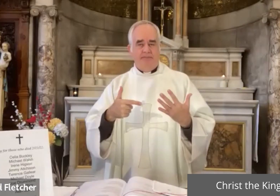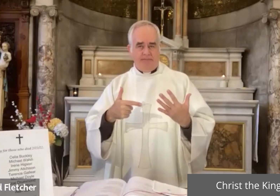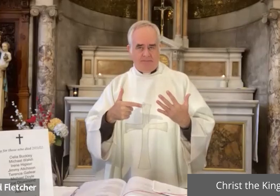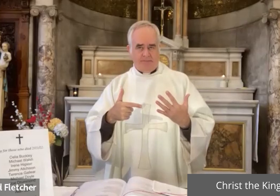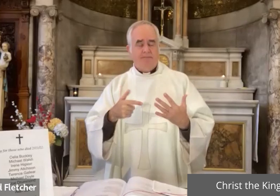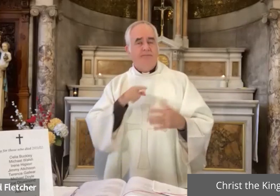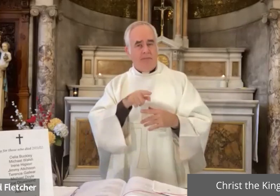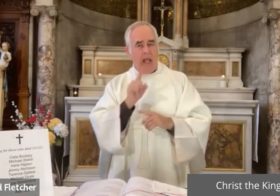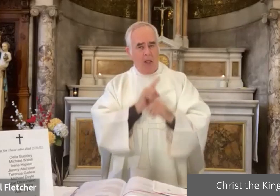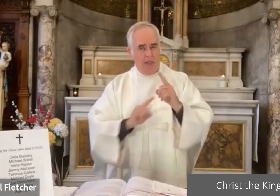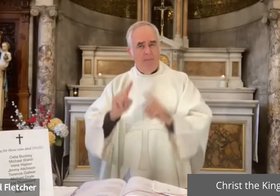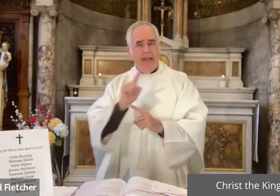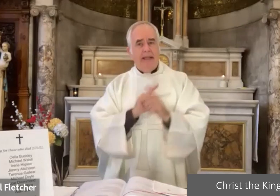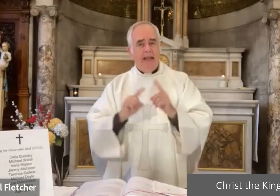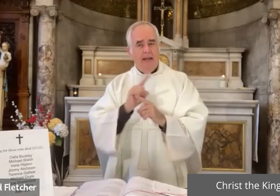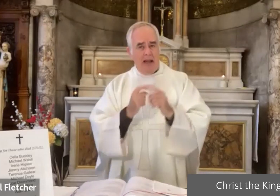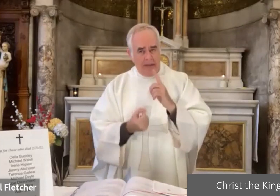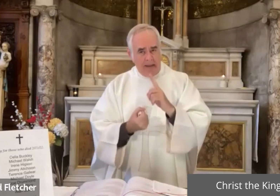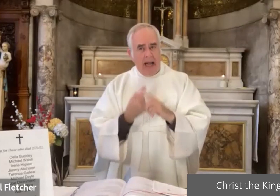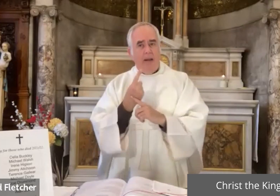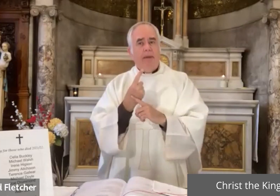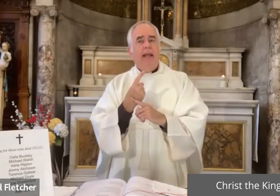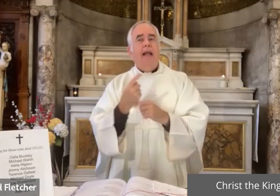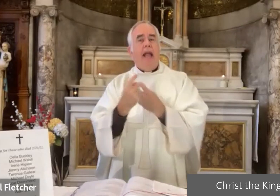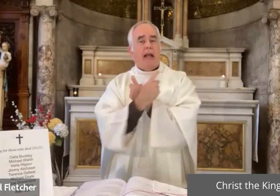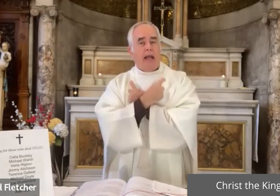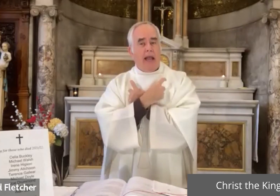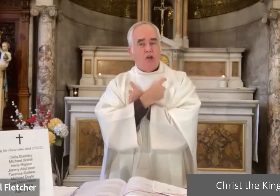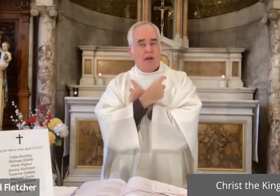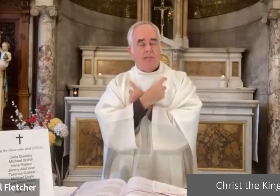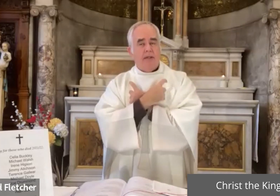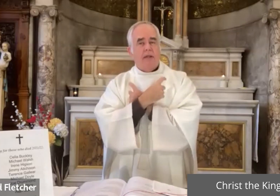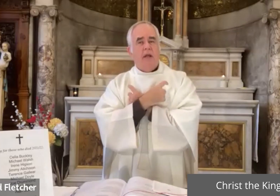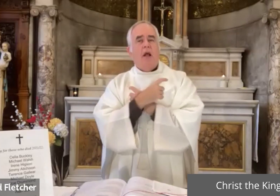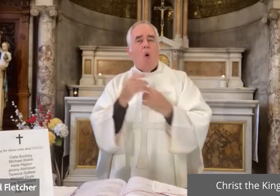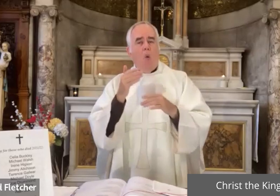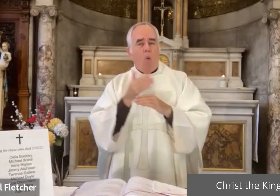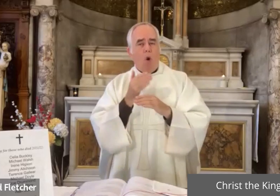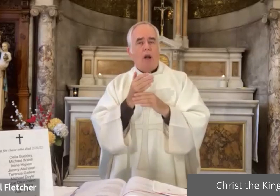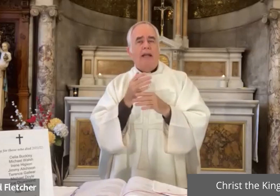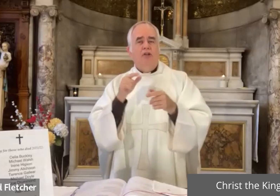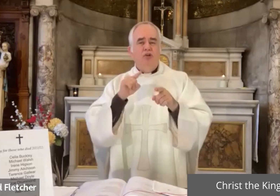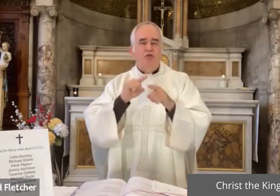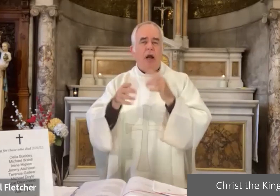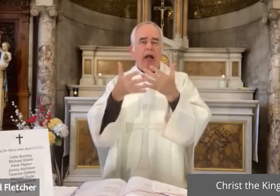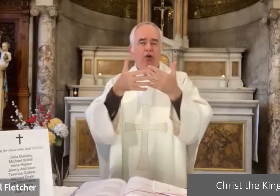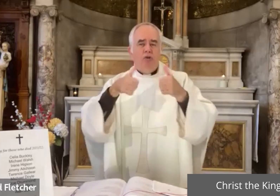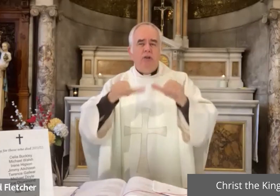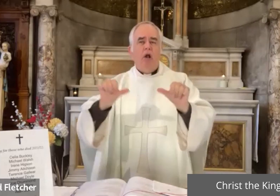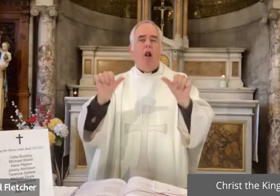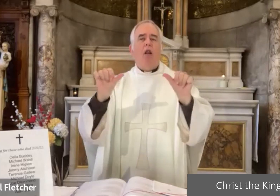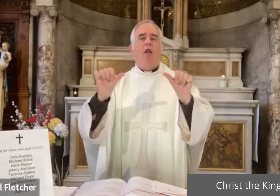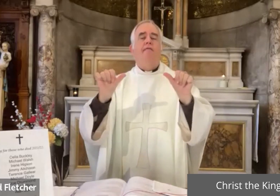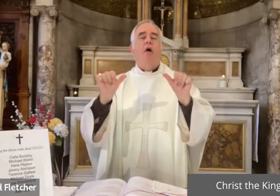COP27, the meeting that's happening in Egypt, working to try